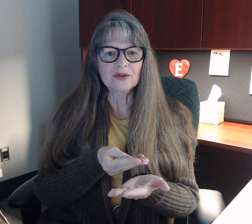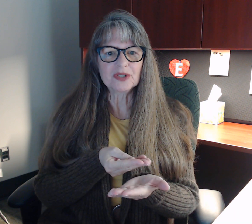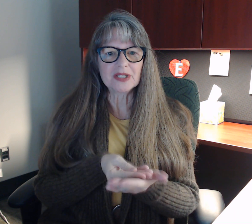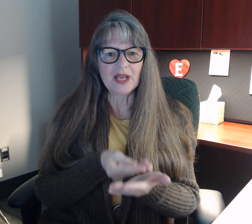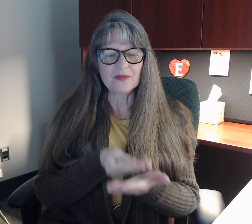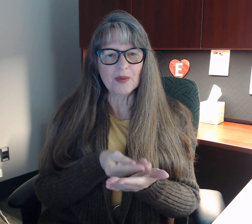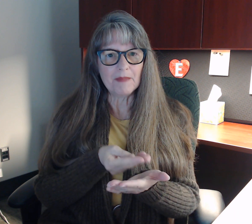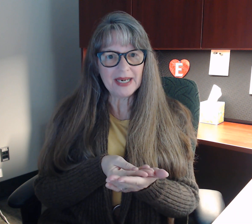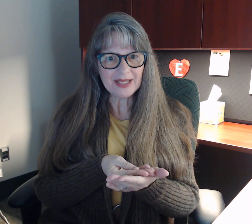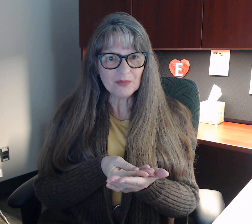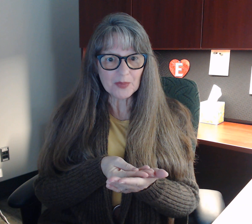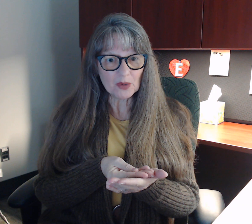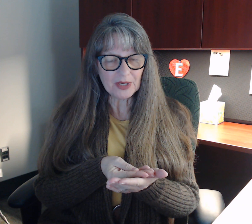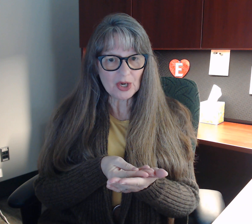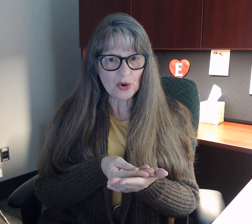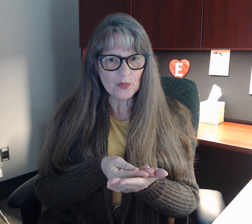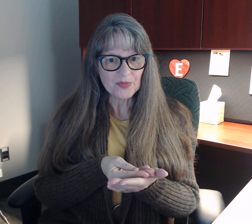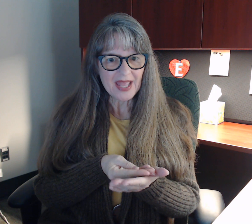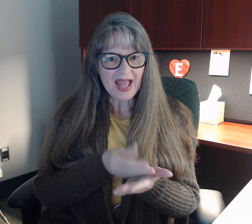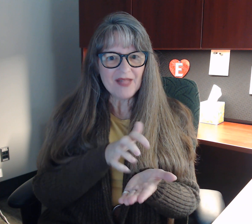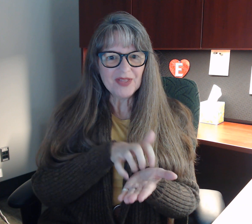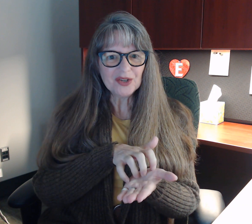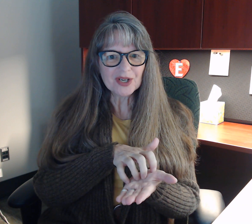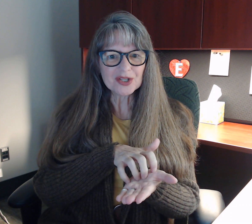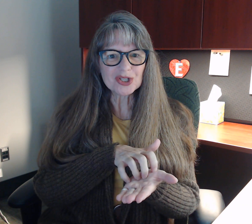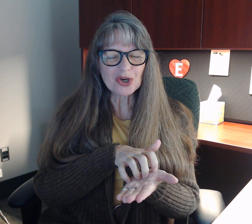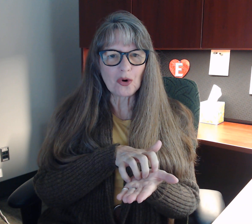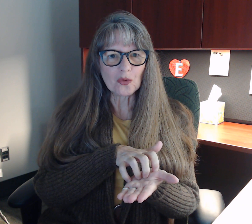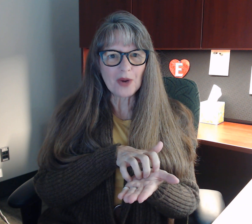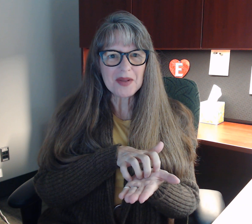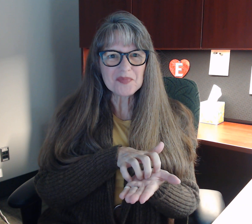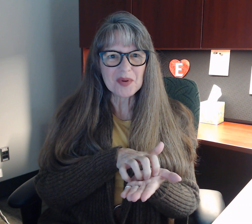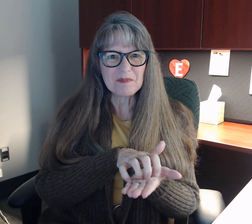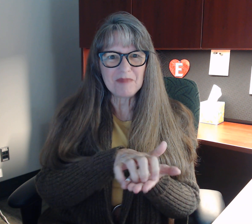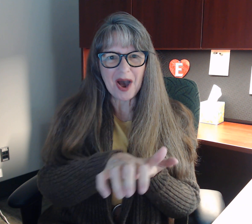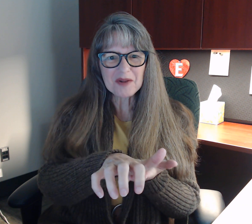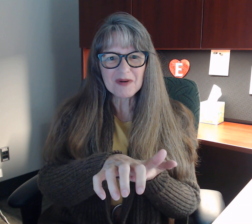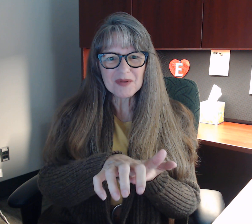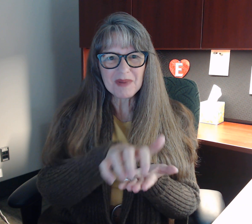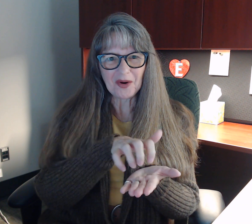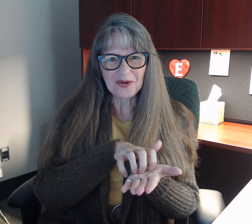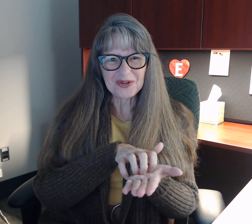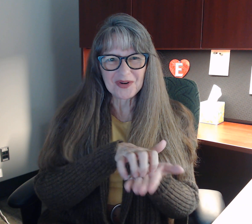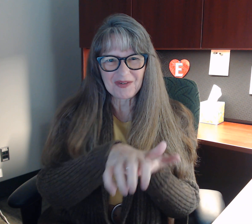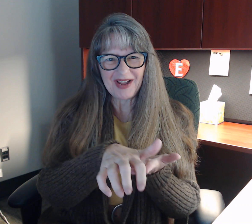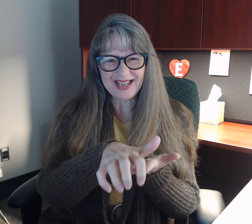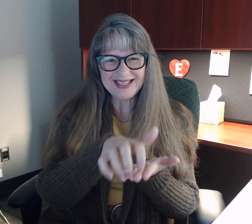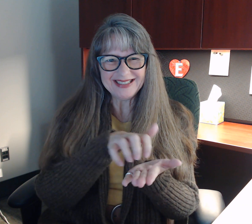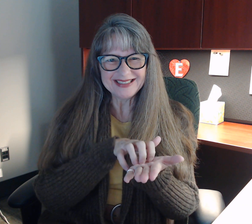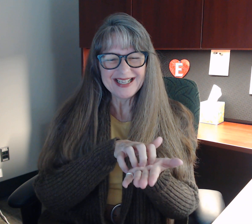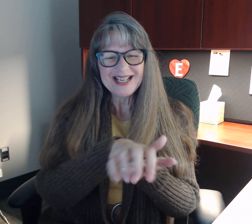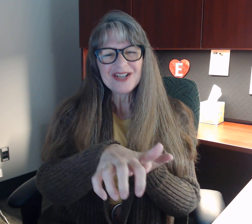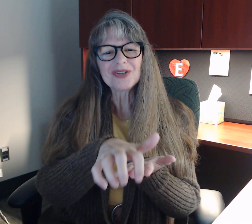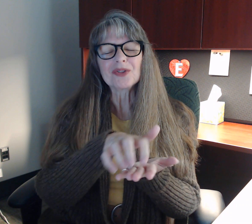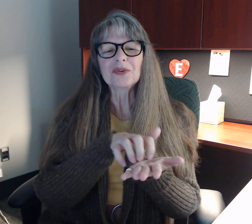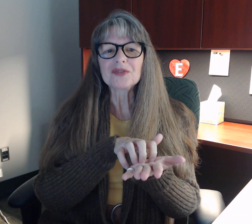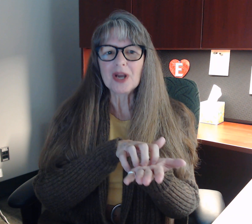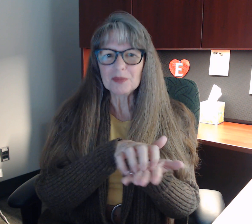the sign for money, what we already know, and then you're going to scrape the bottom of the barrel, right? So thrift shop or